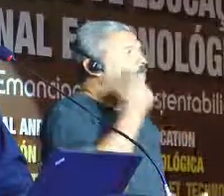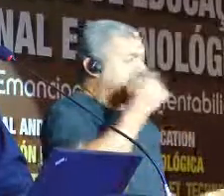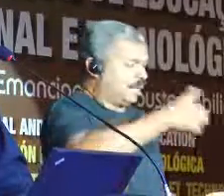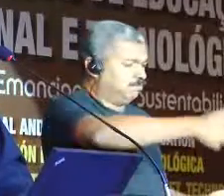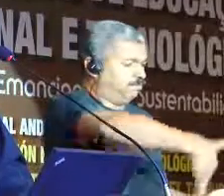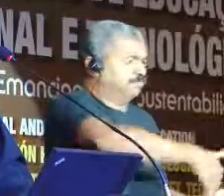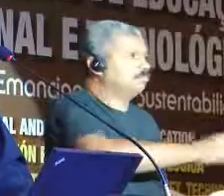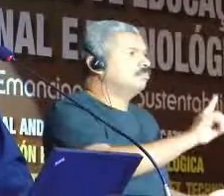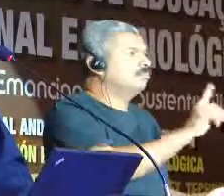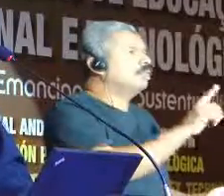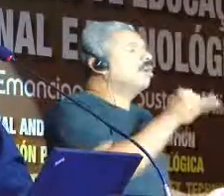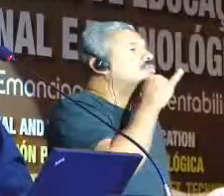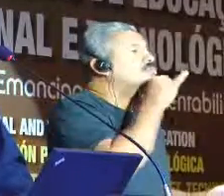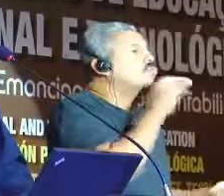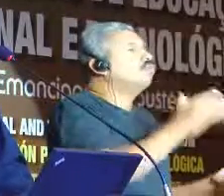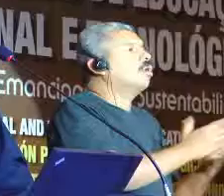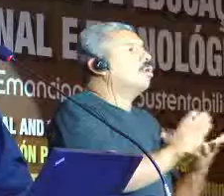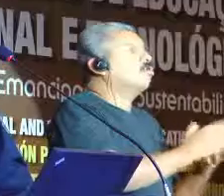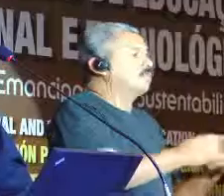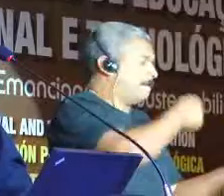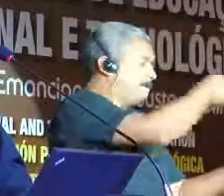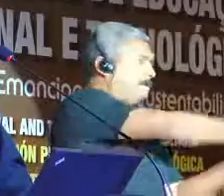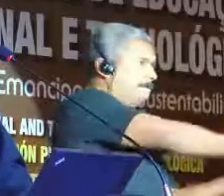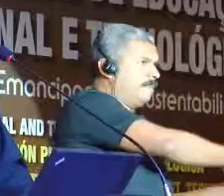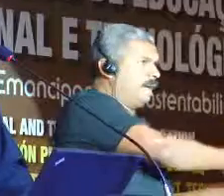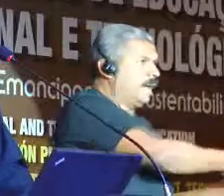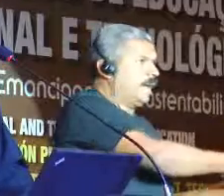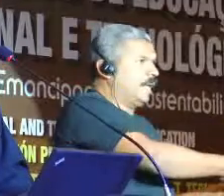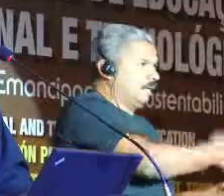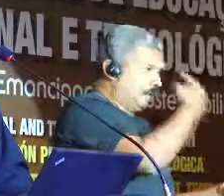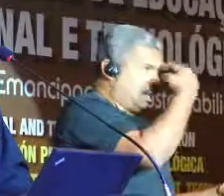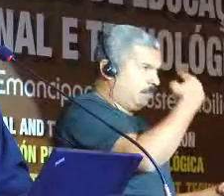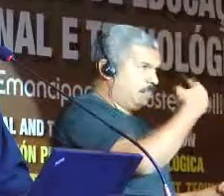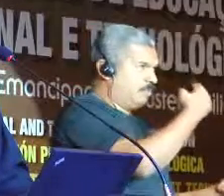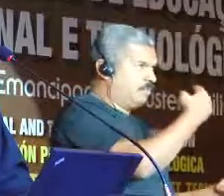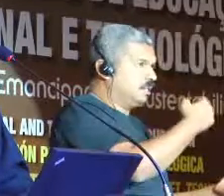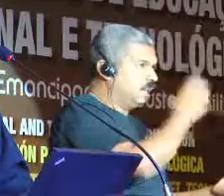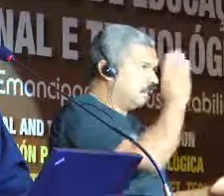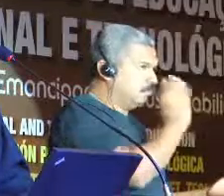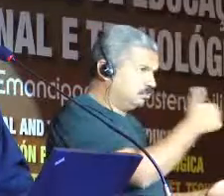They have a wide range of different file systems that students can study,